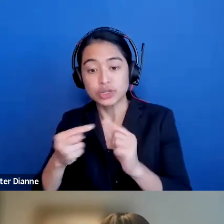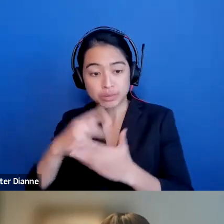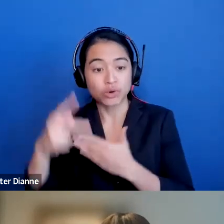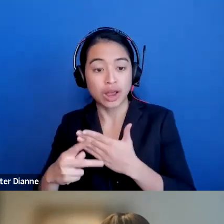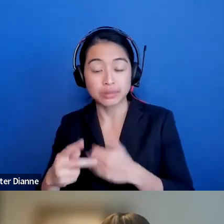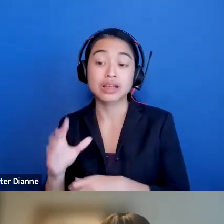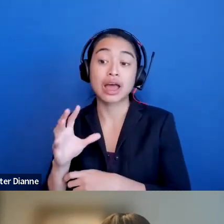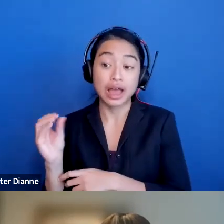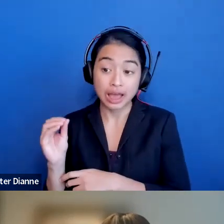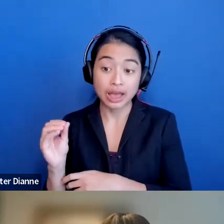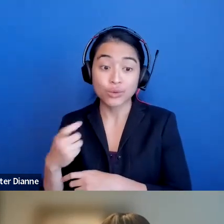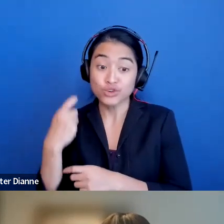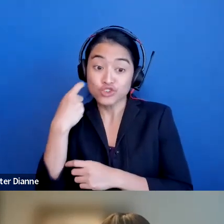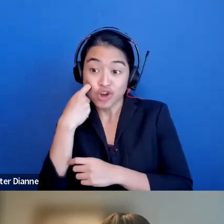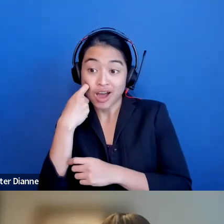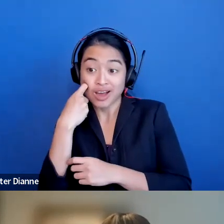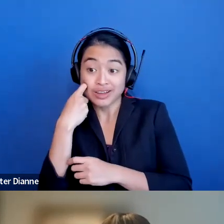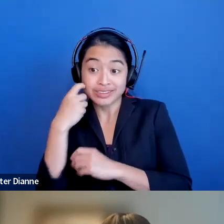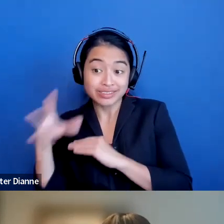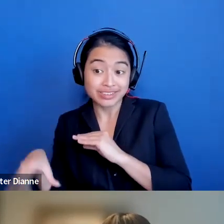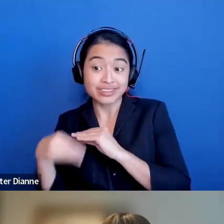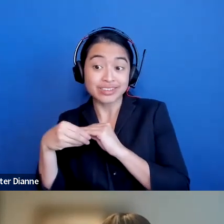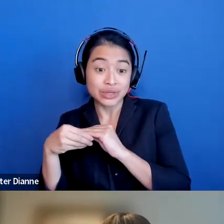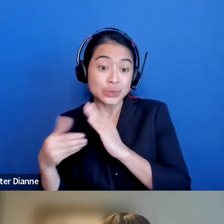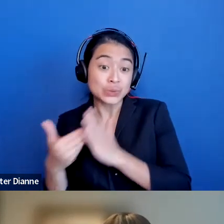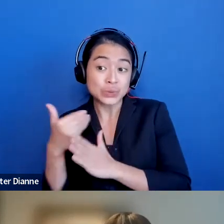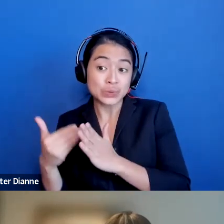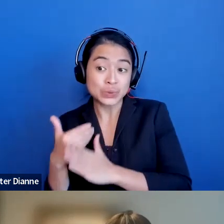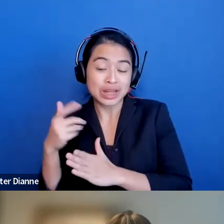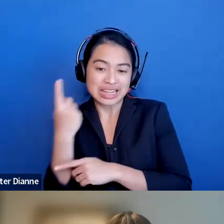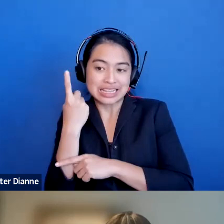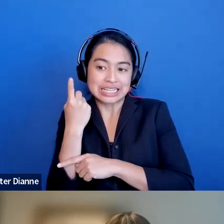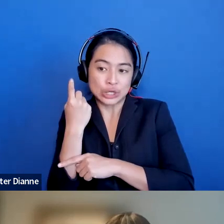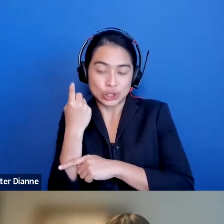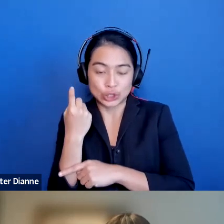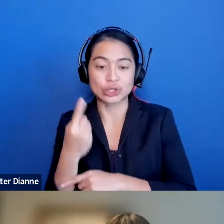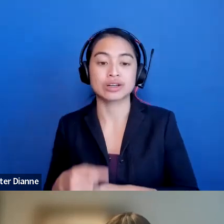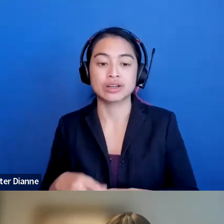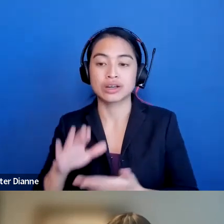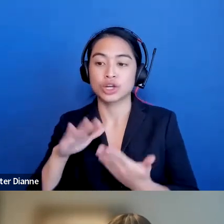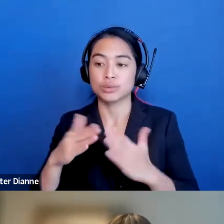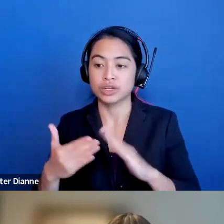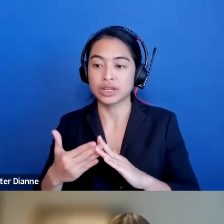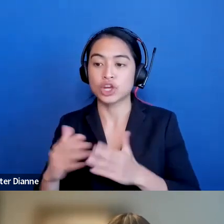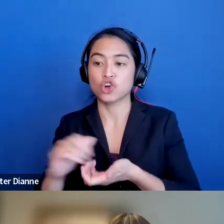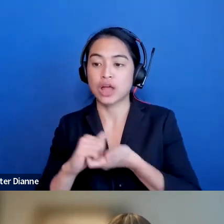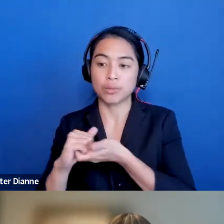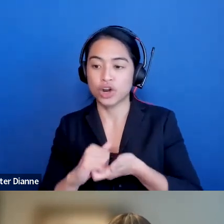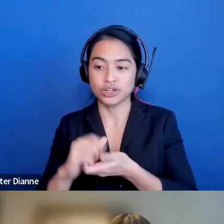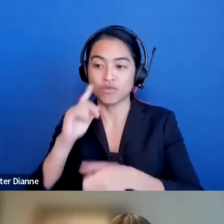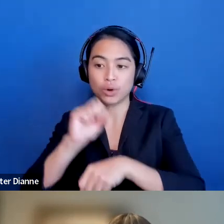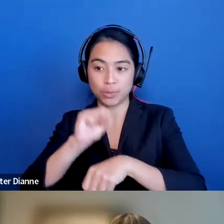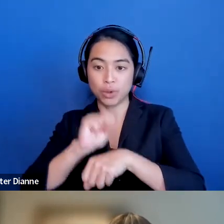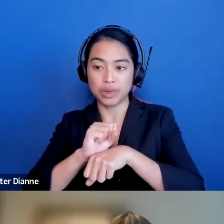programs, and we just welcomed a new round of grantees this past year, which are the community collaborations for